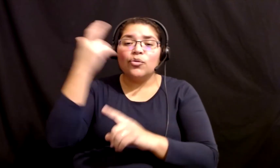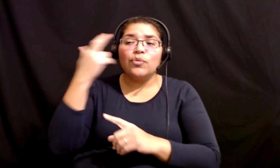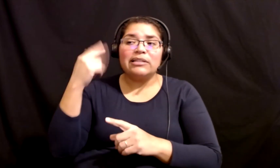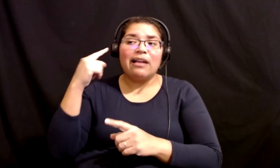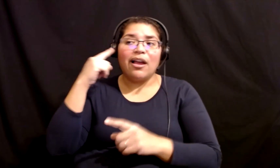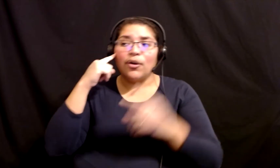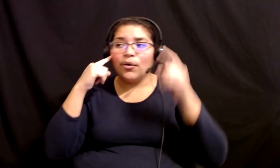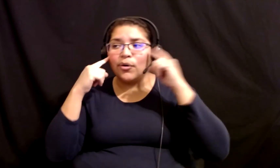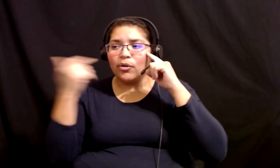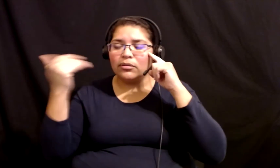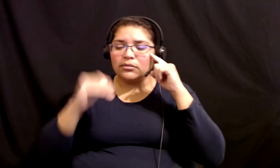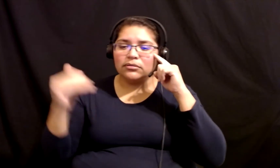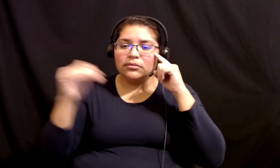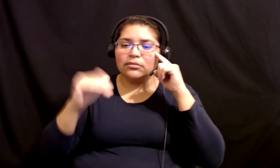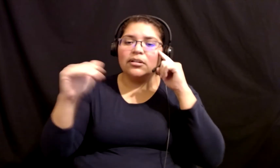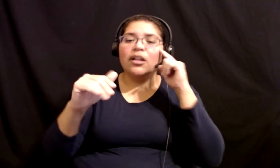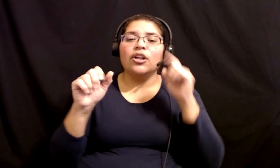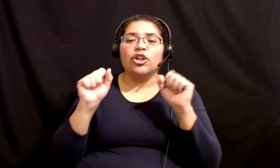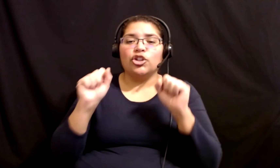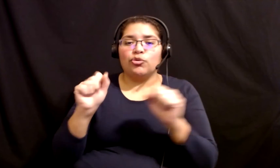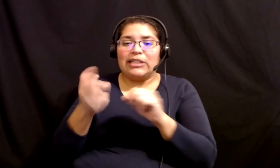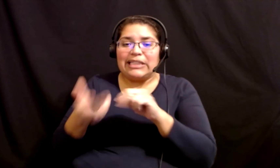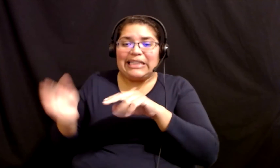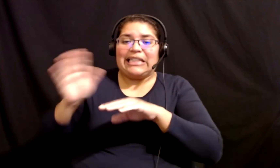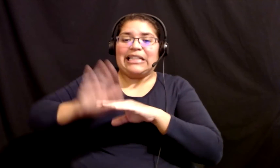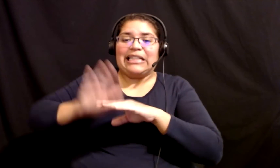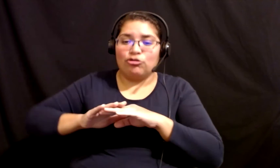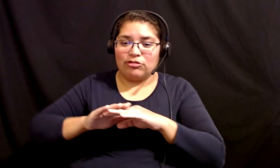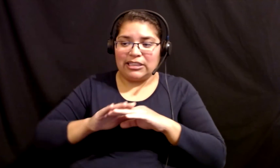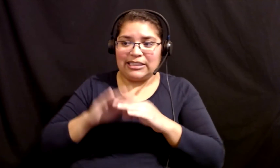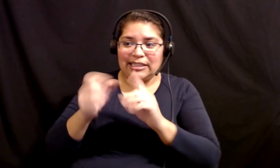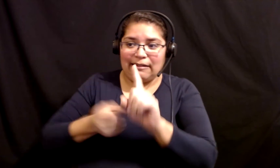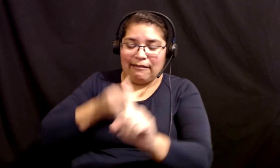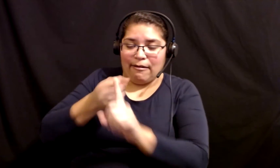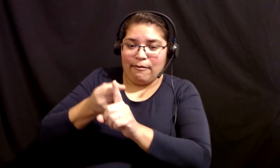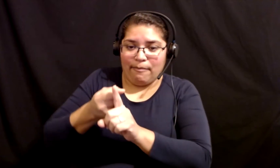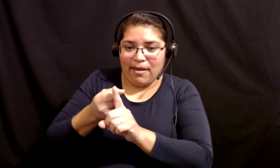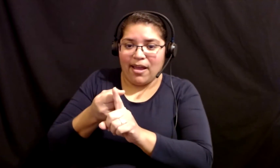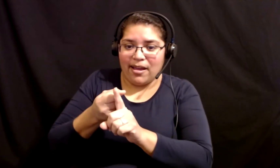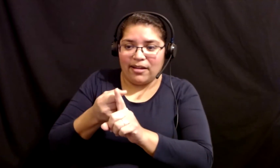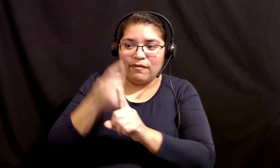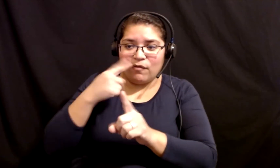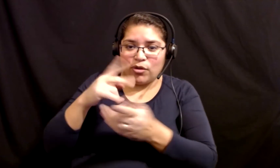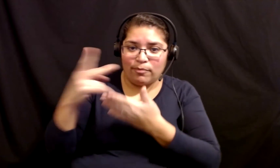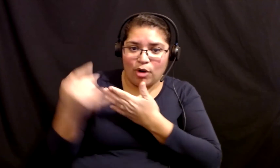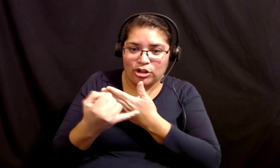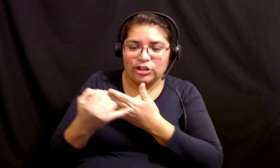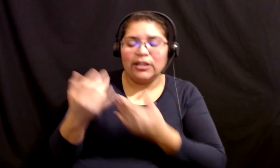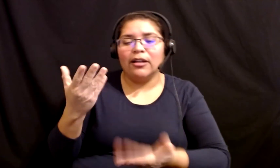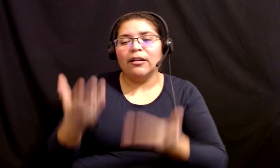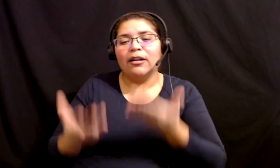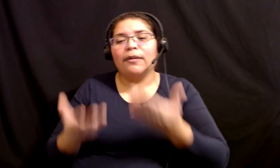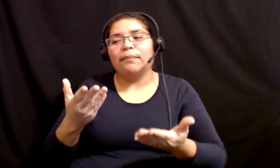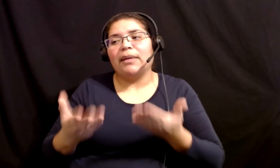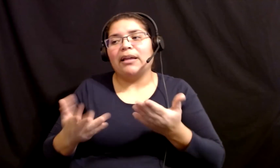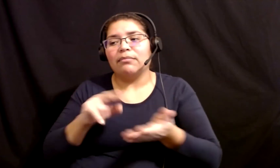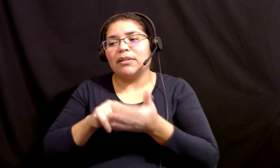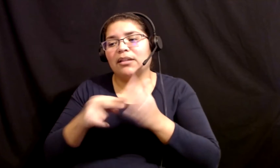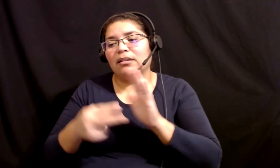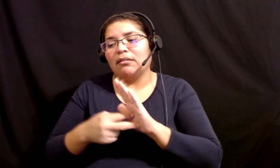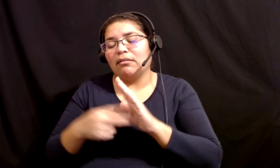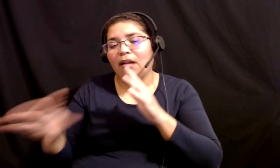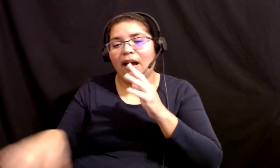and over is that you can increase the impact that those projects have. So maybe it means